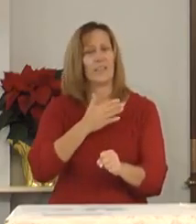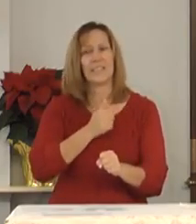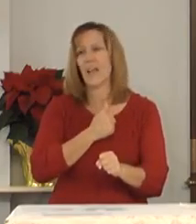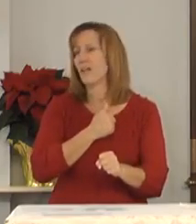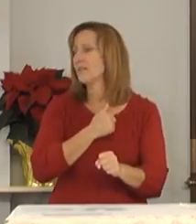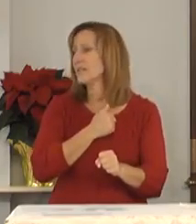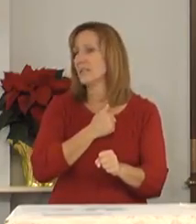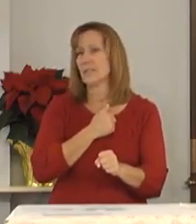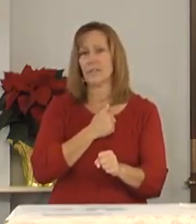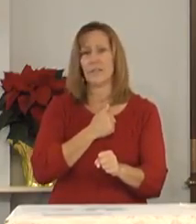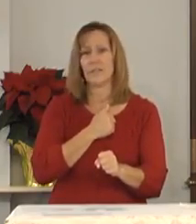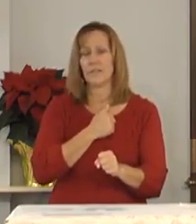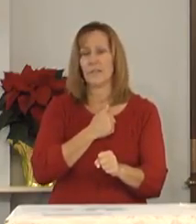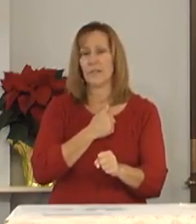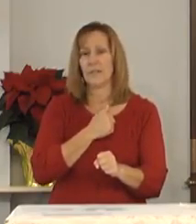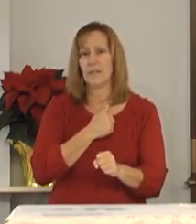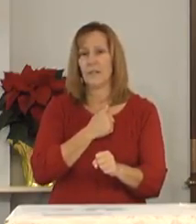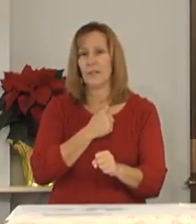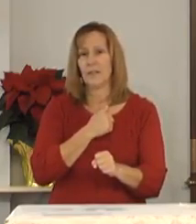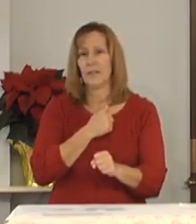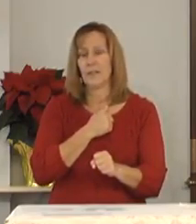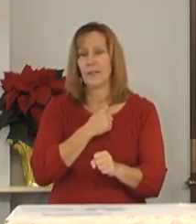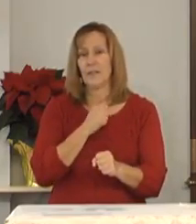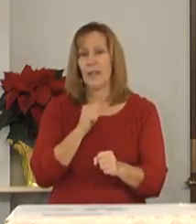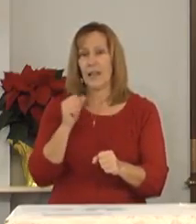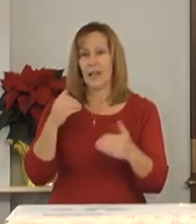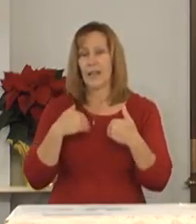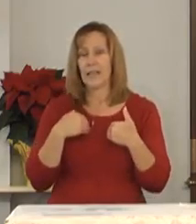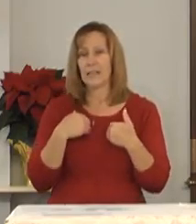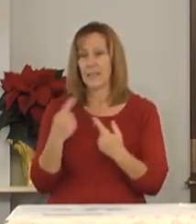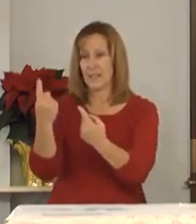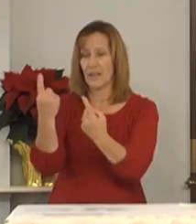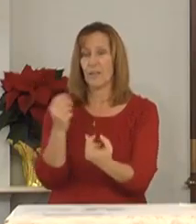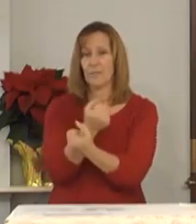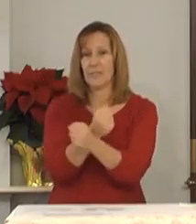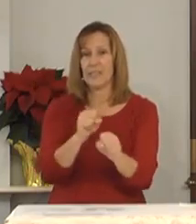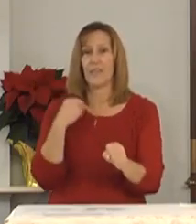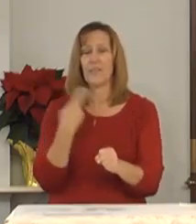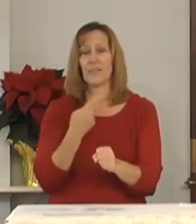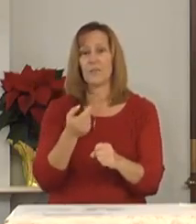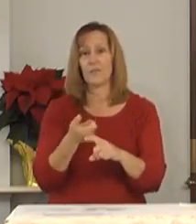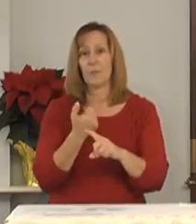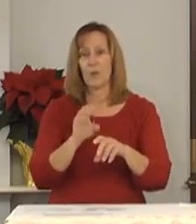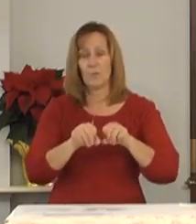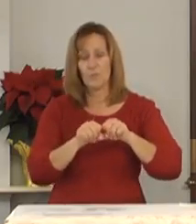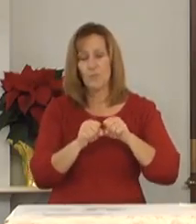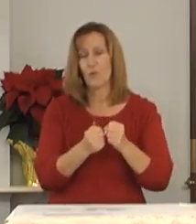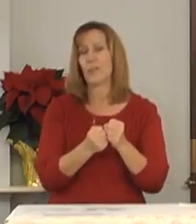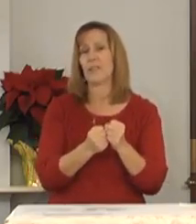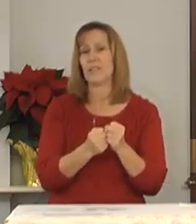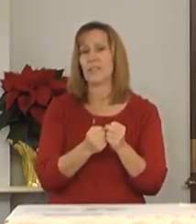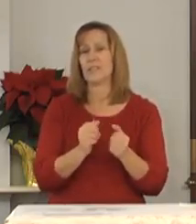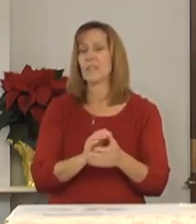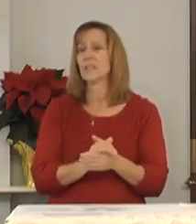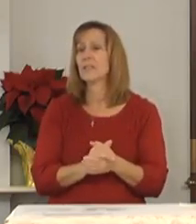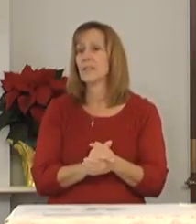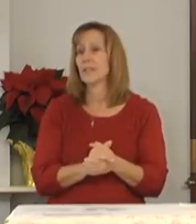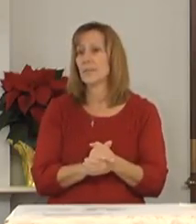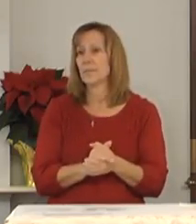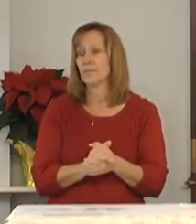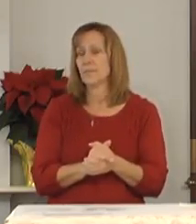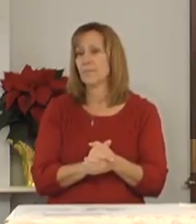ourselves, and has come to save us from our own brokenness.